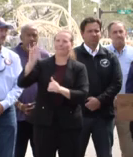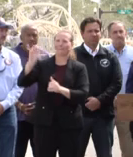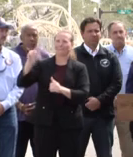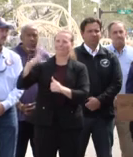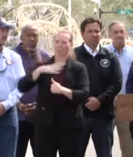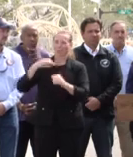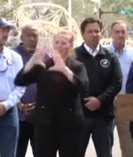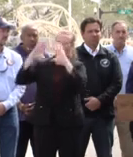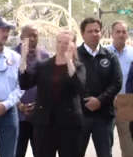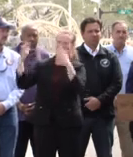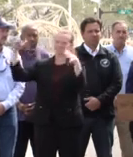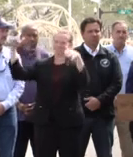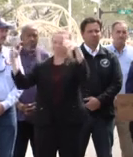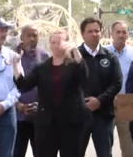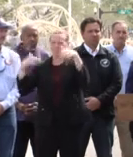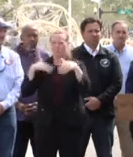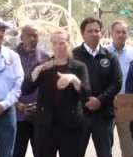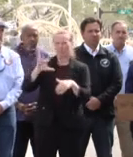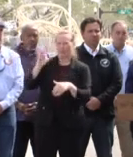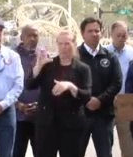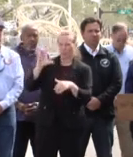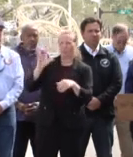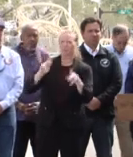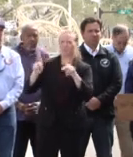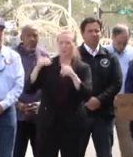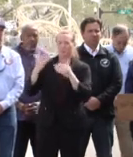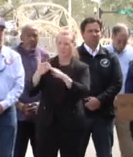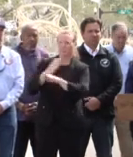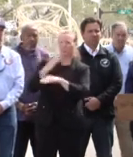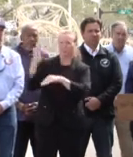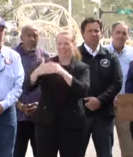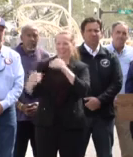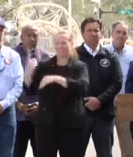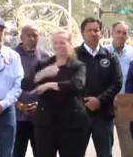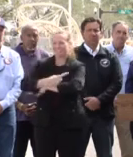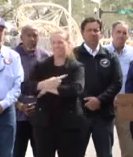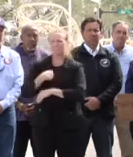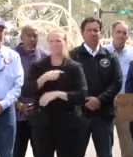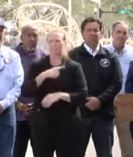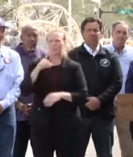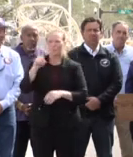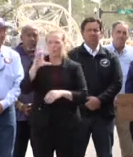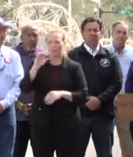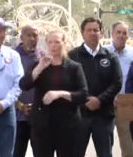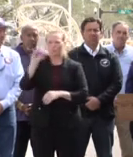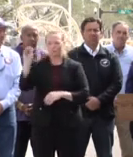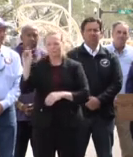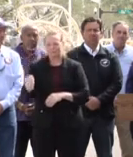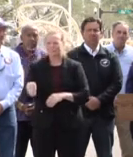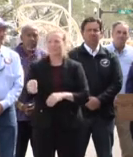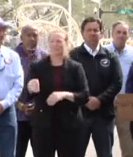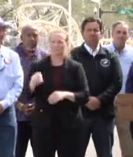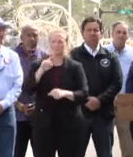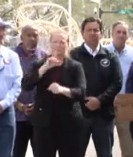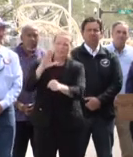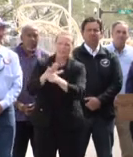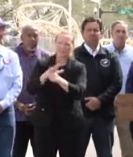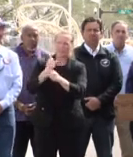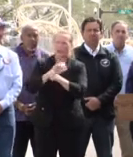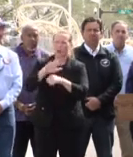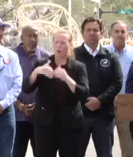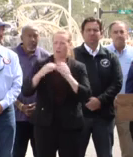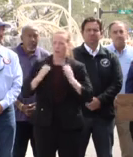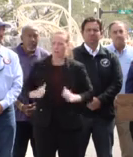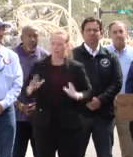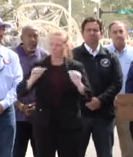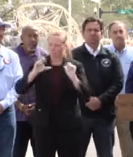800 resources there by the end of today. So we are 100% committed to getting our customers' lives back to order. We